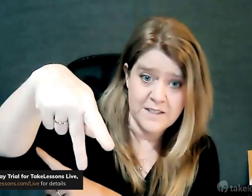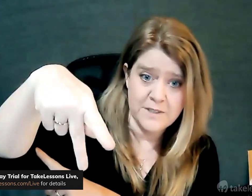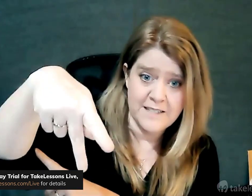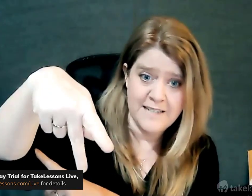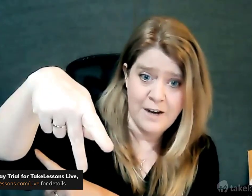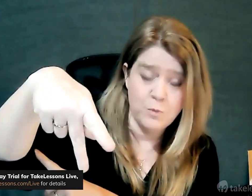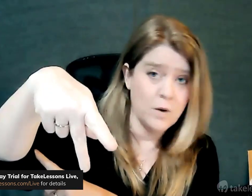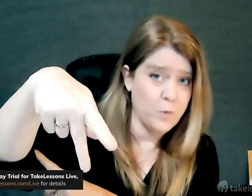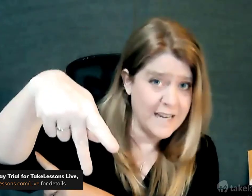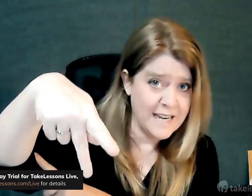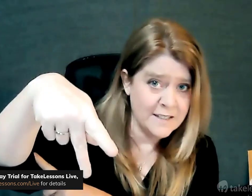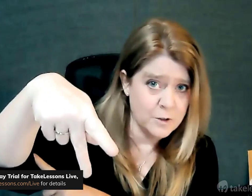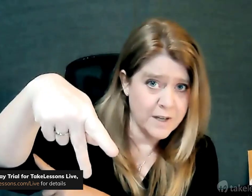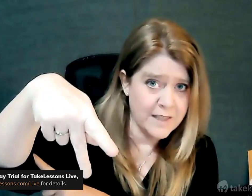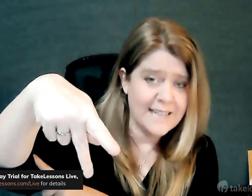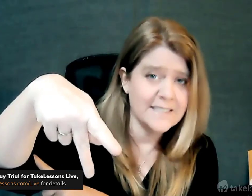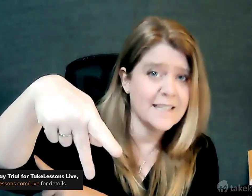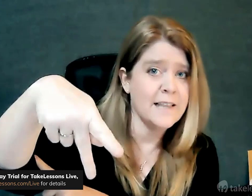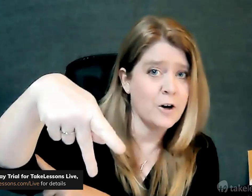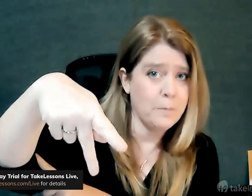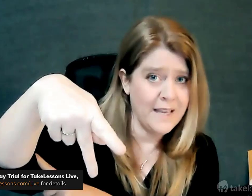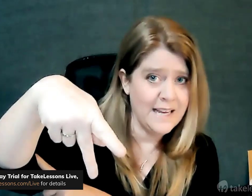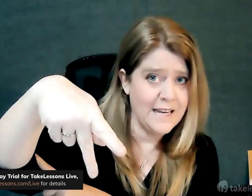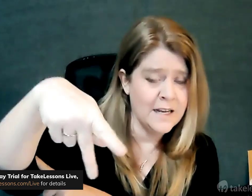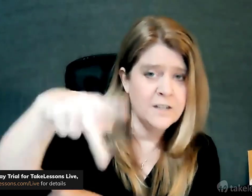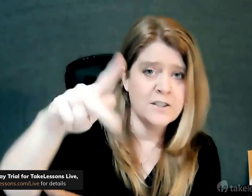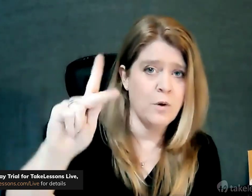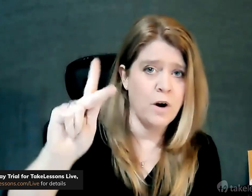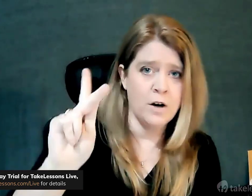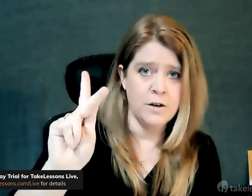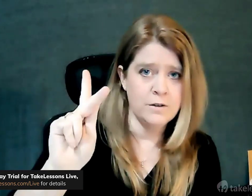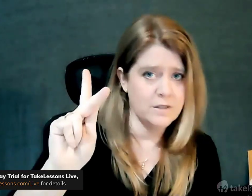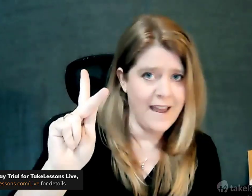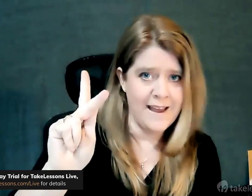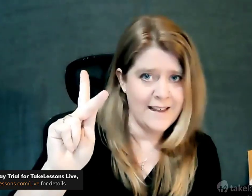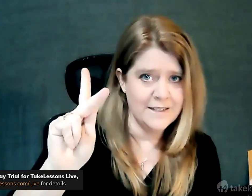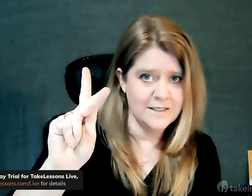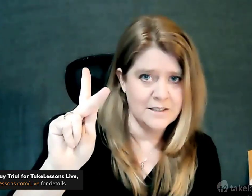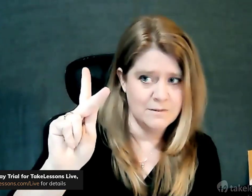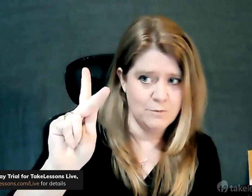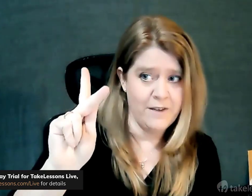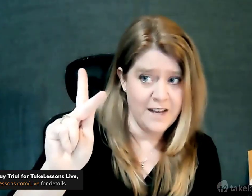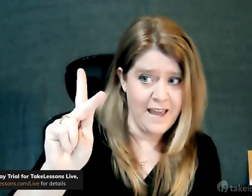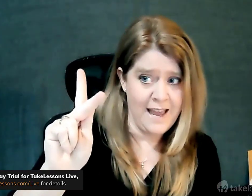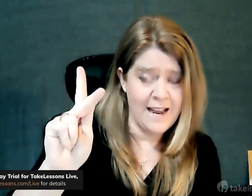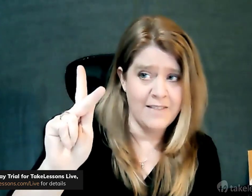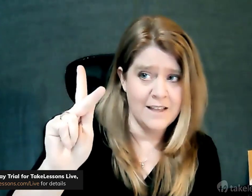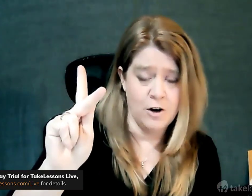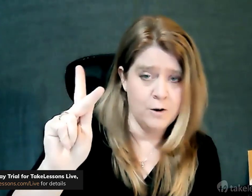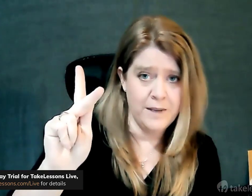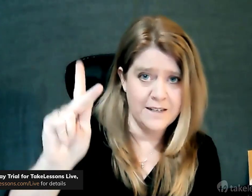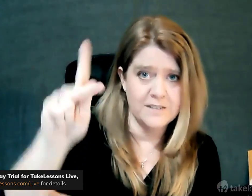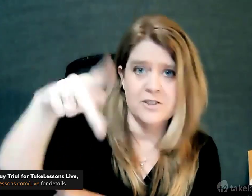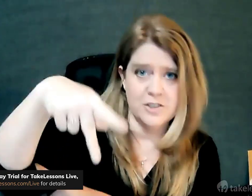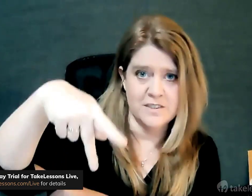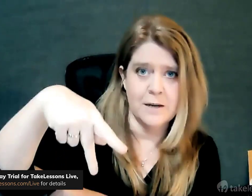upside down, when we get to it, that's the letter P. So all K is, we have a K, and then all P is just an upside